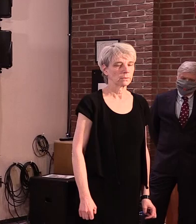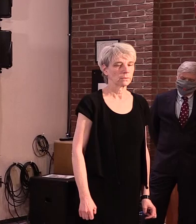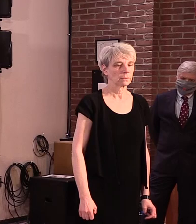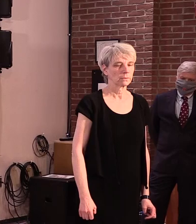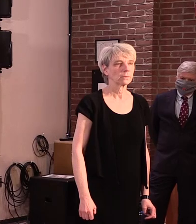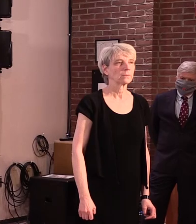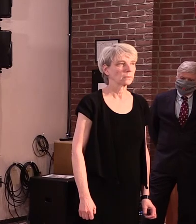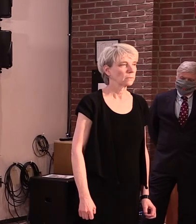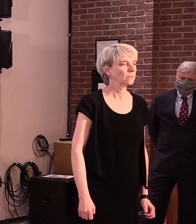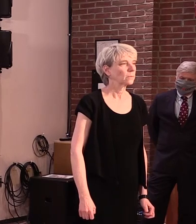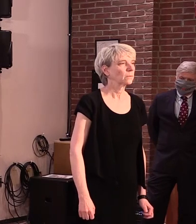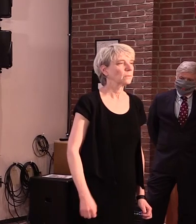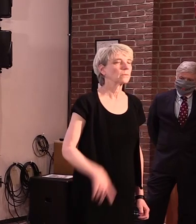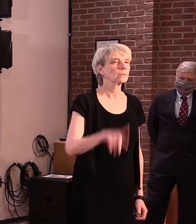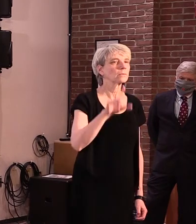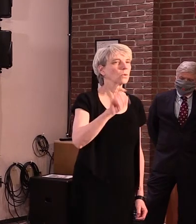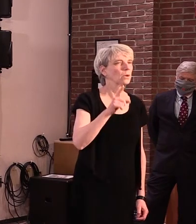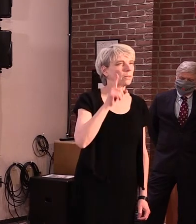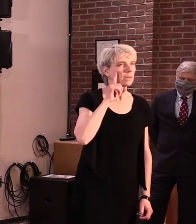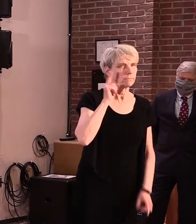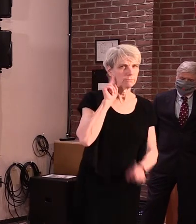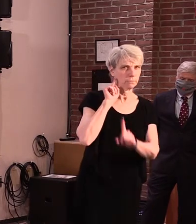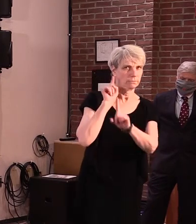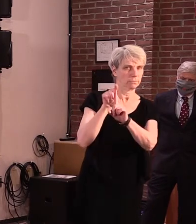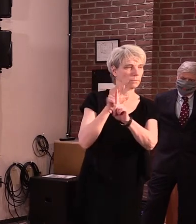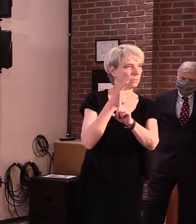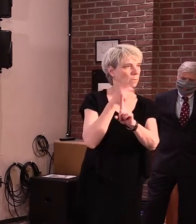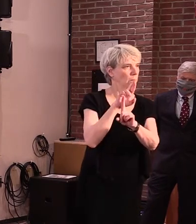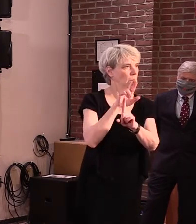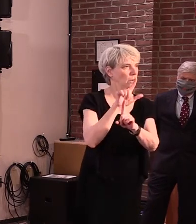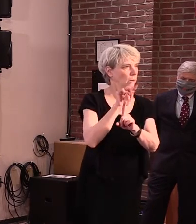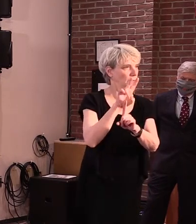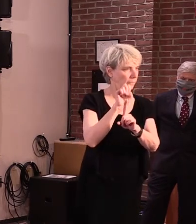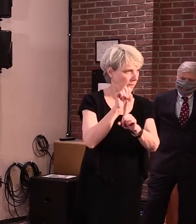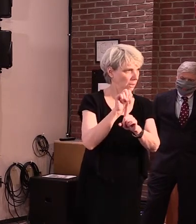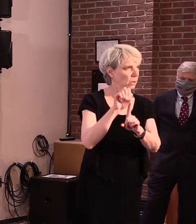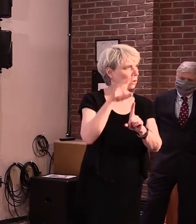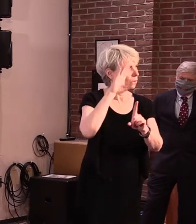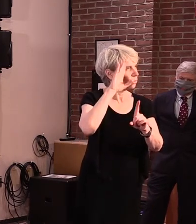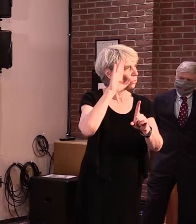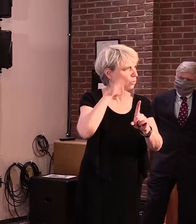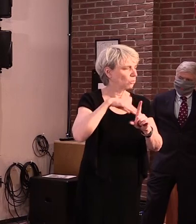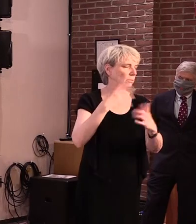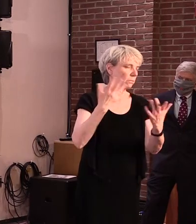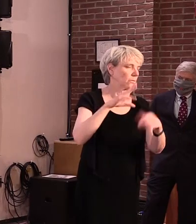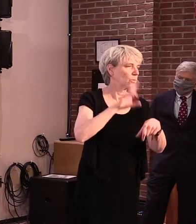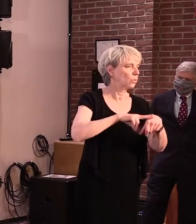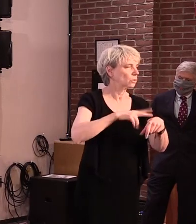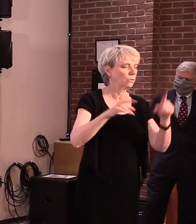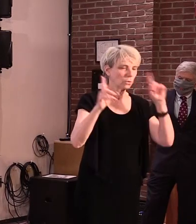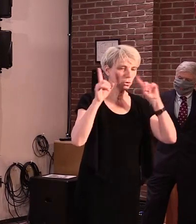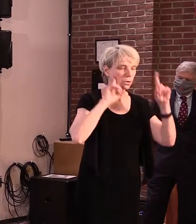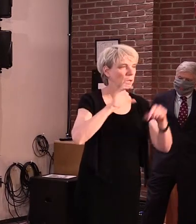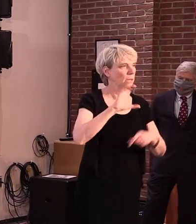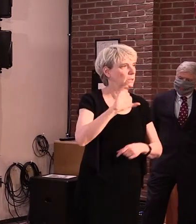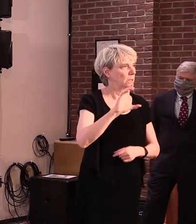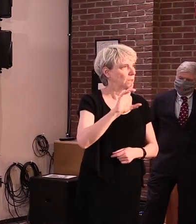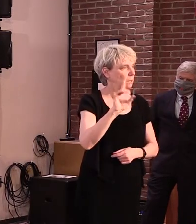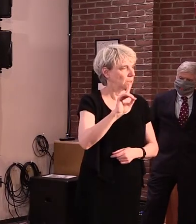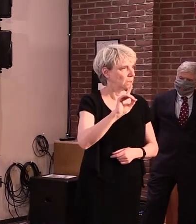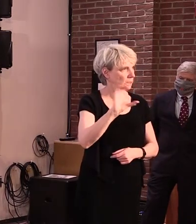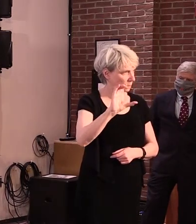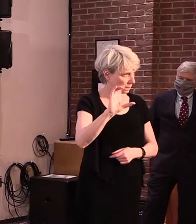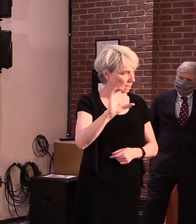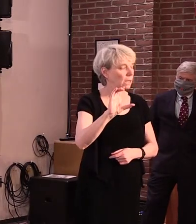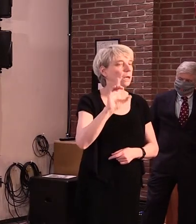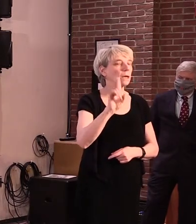My question is likely for Dr. Levine. So as I'm sure you're aware, the CDC has updated this guideline saying that the coronavirus doesn't spread